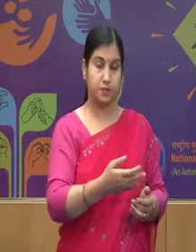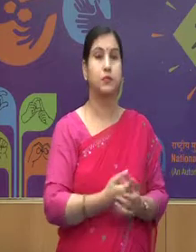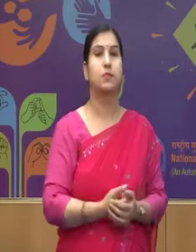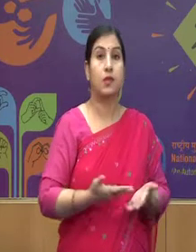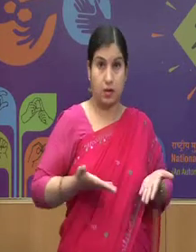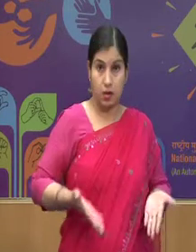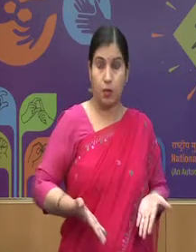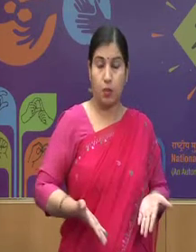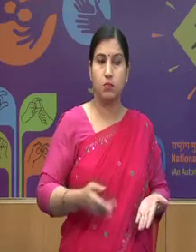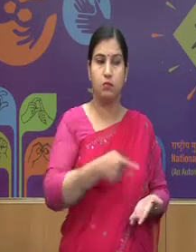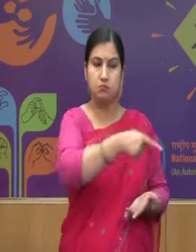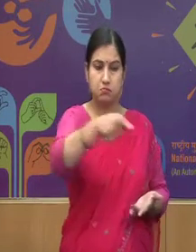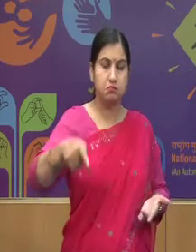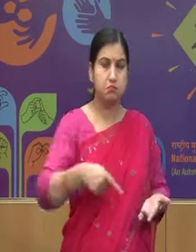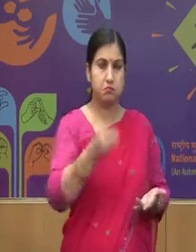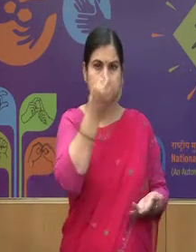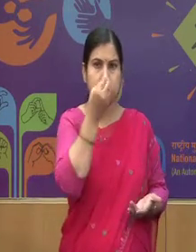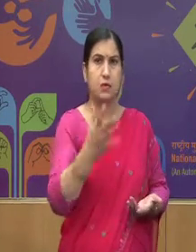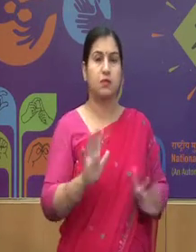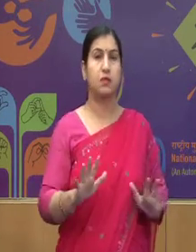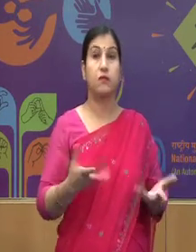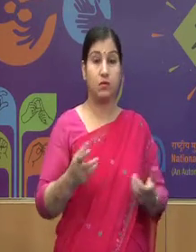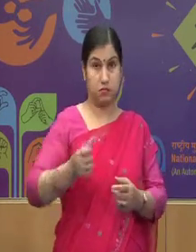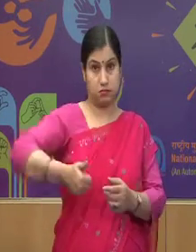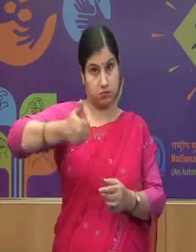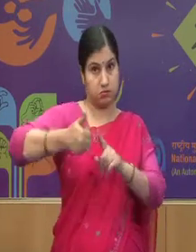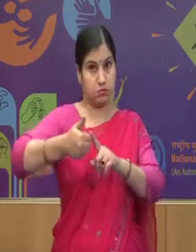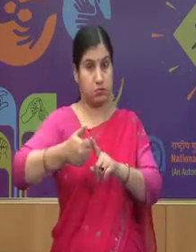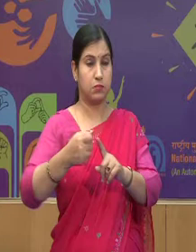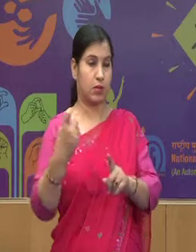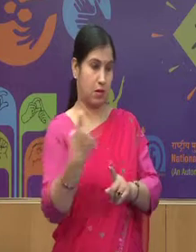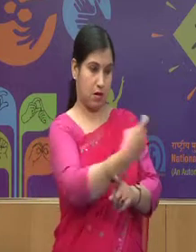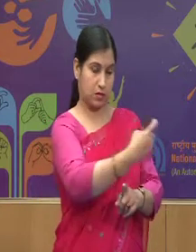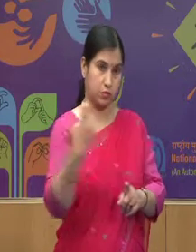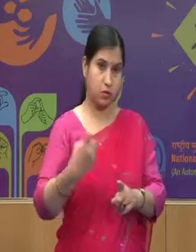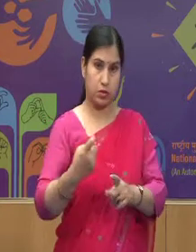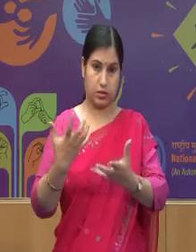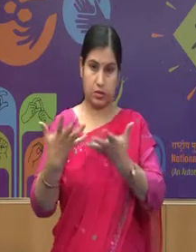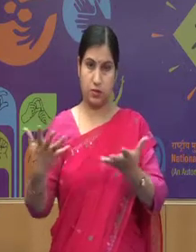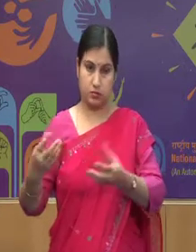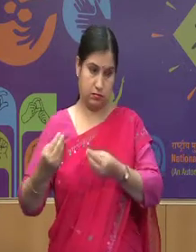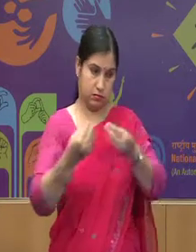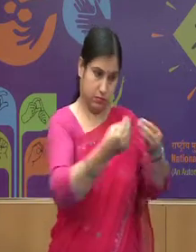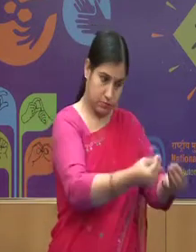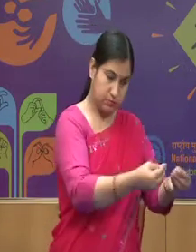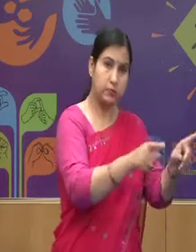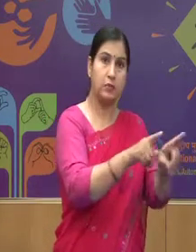Therefore, now it became easy for imperial countries to transport goods and